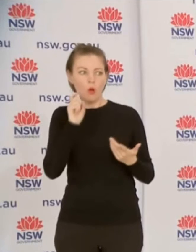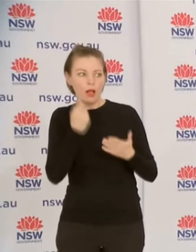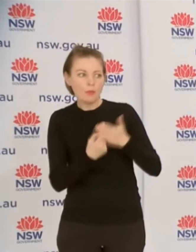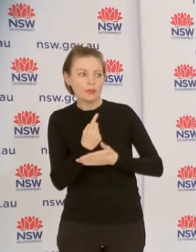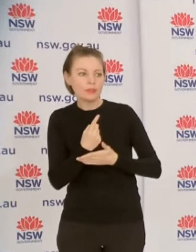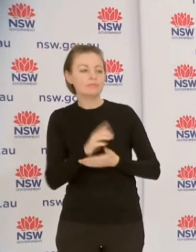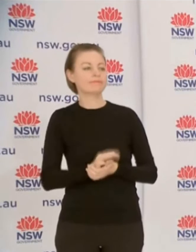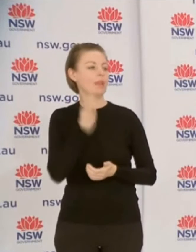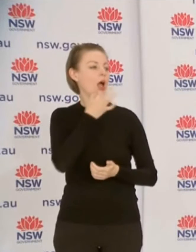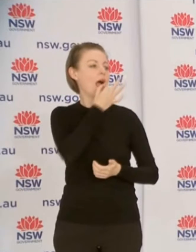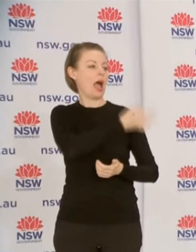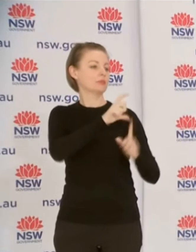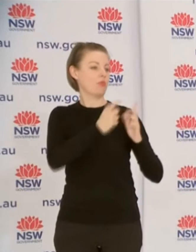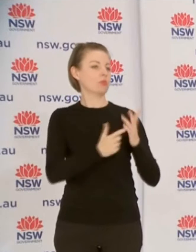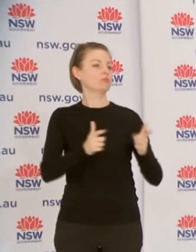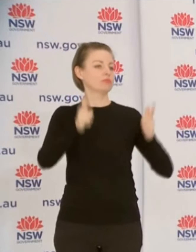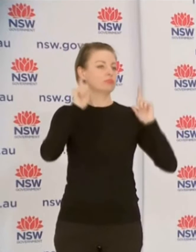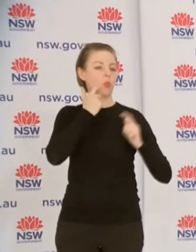questions.